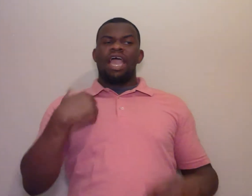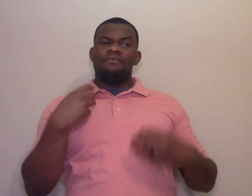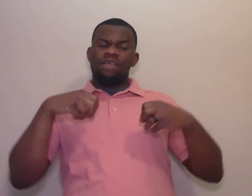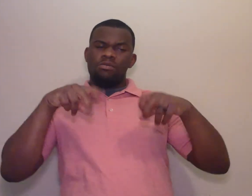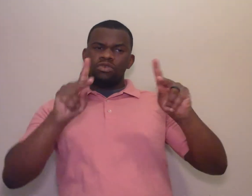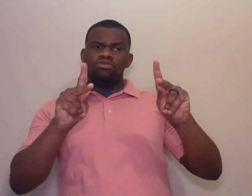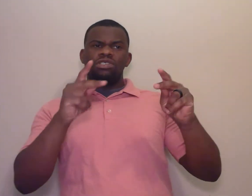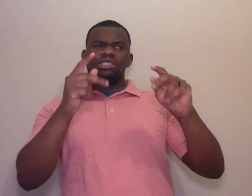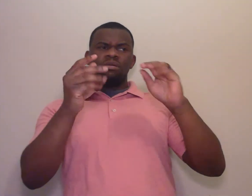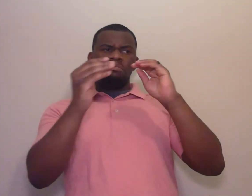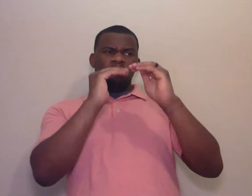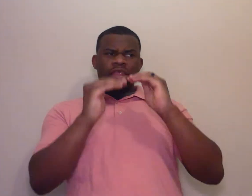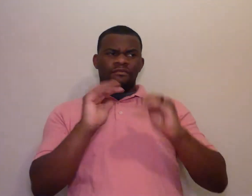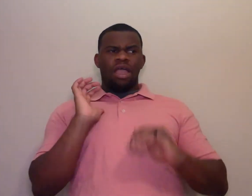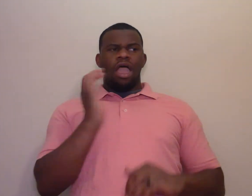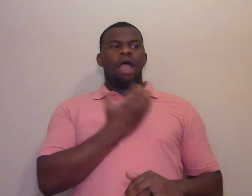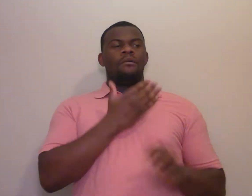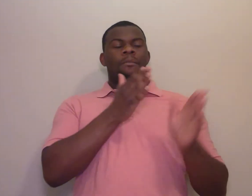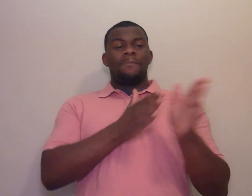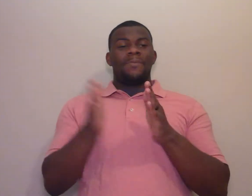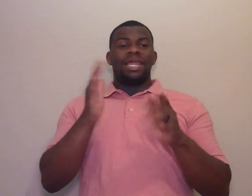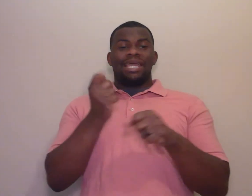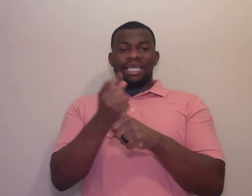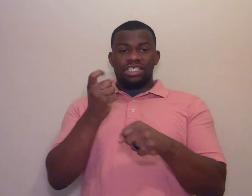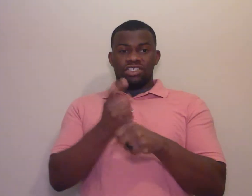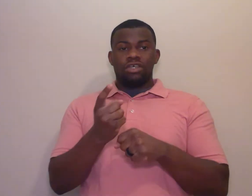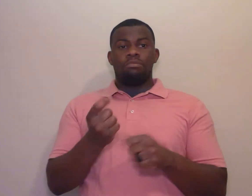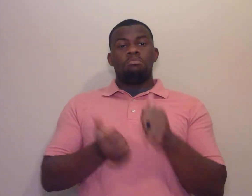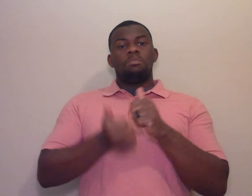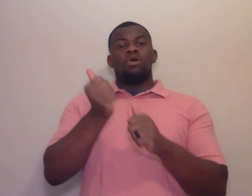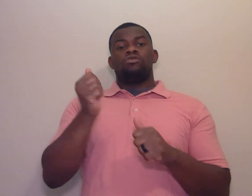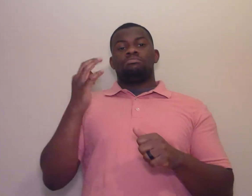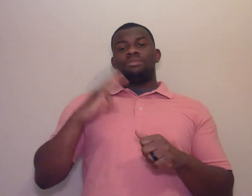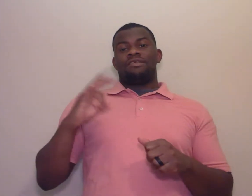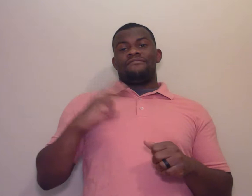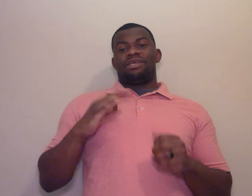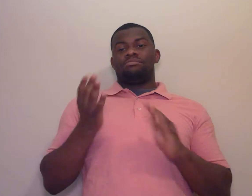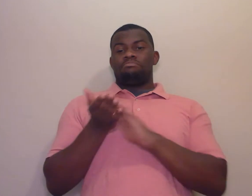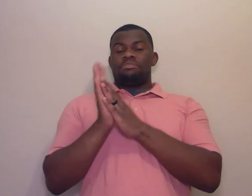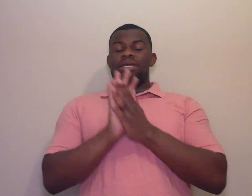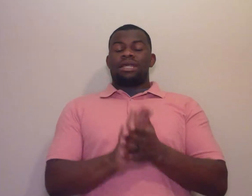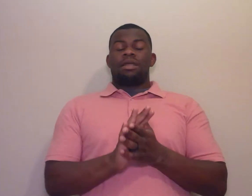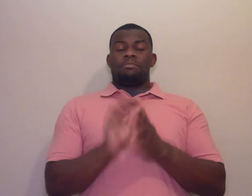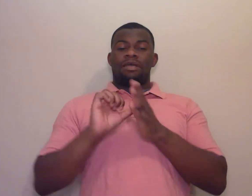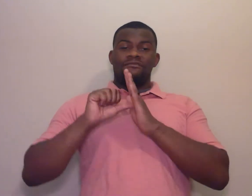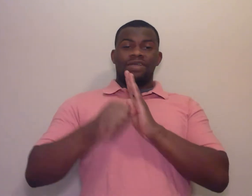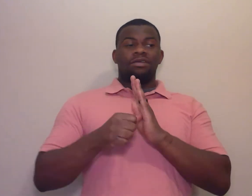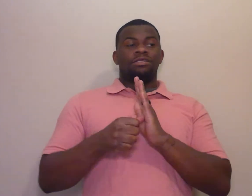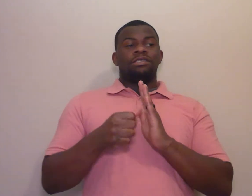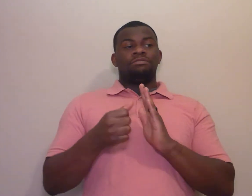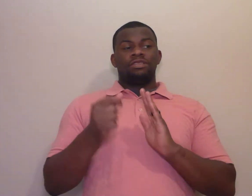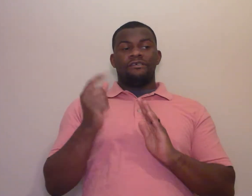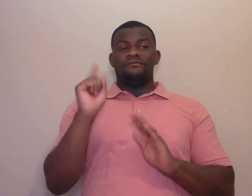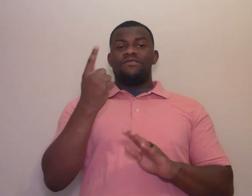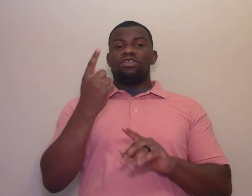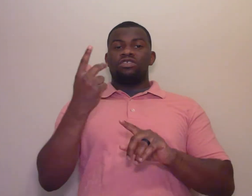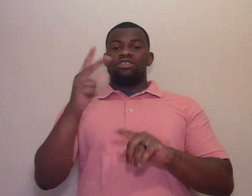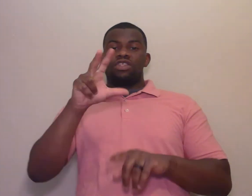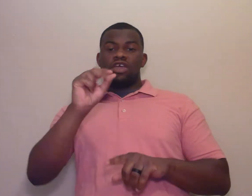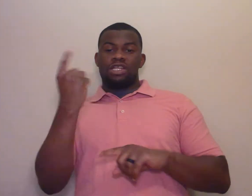year. Most benefits become effective the first pay period following 30 days of employment. Benefit Services has a